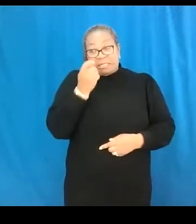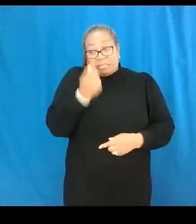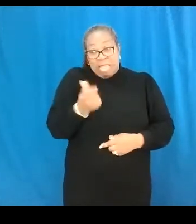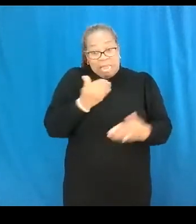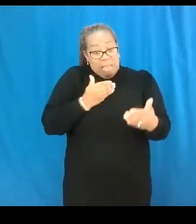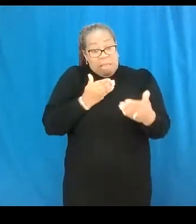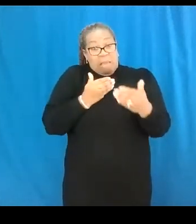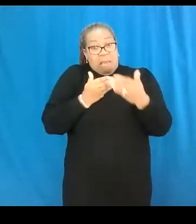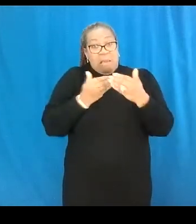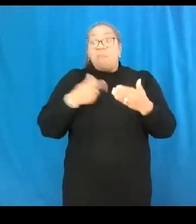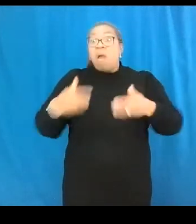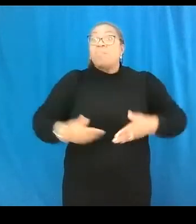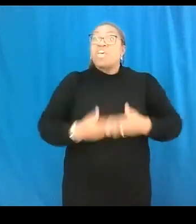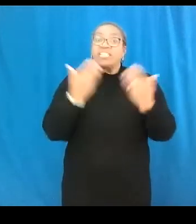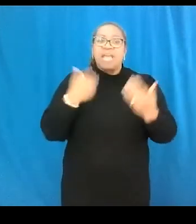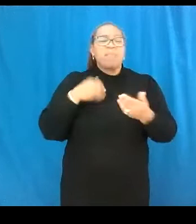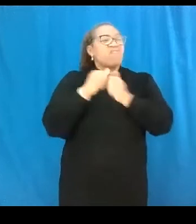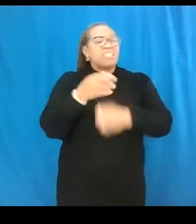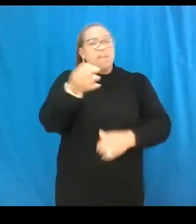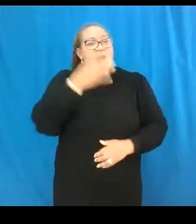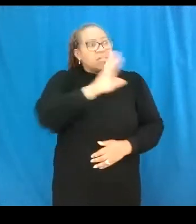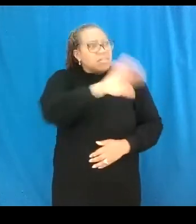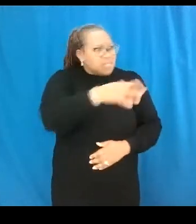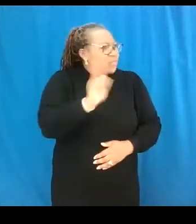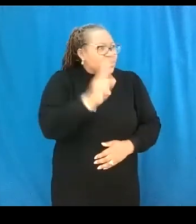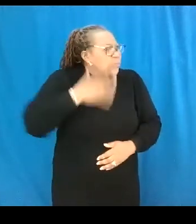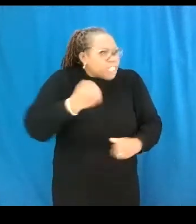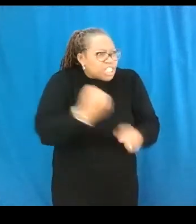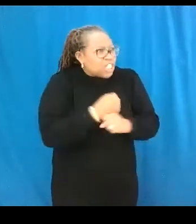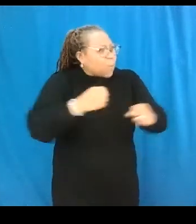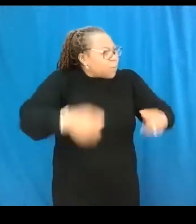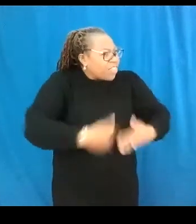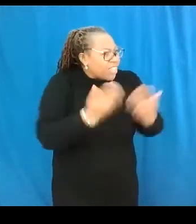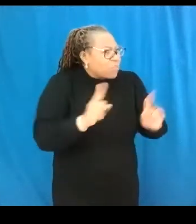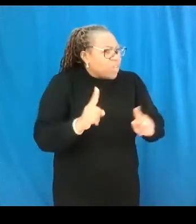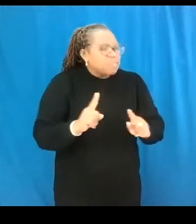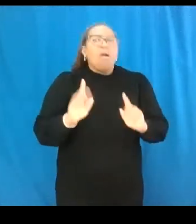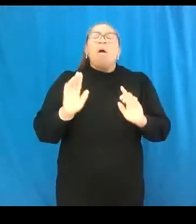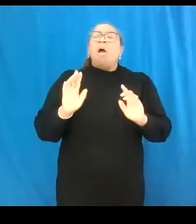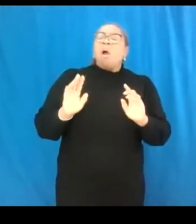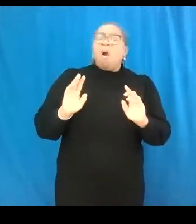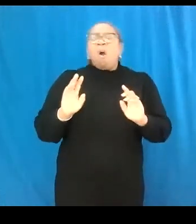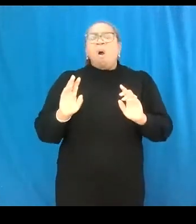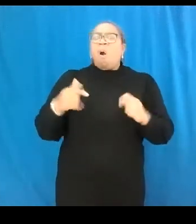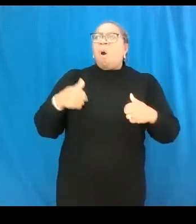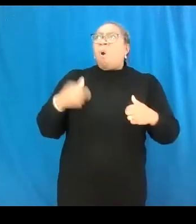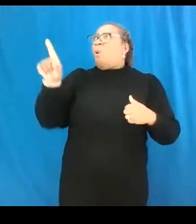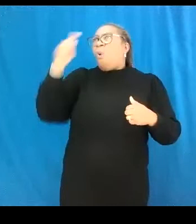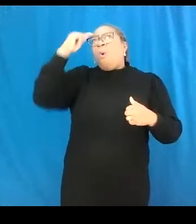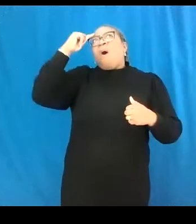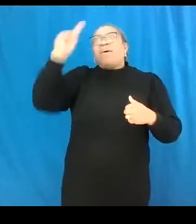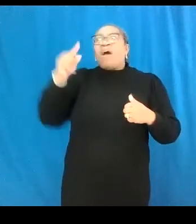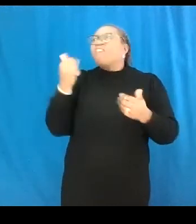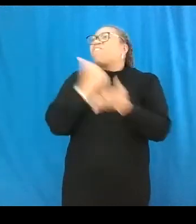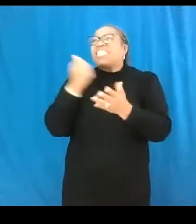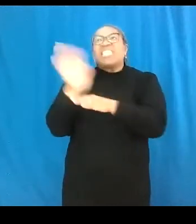friends asked me, they said, Wole, what would you like to do for your birthday? And I said, there's this great movie out. I really want